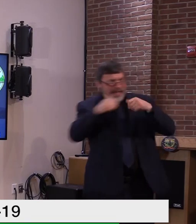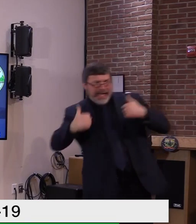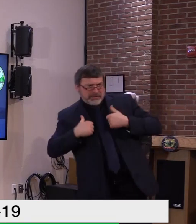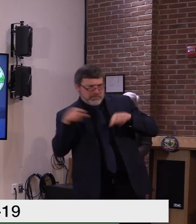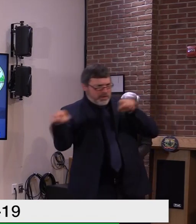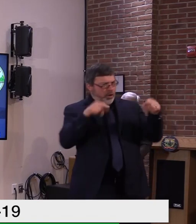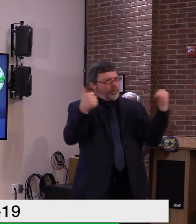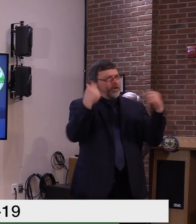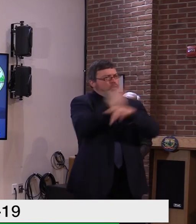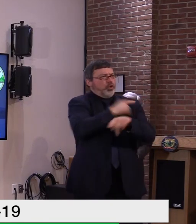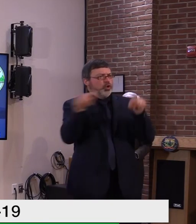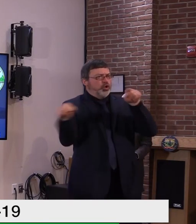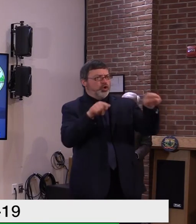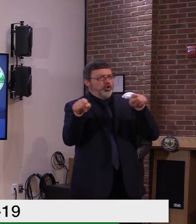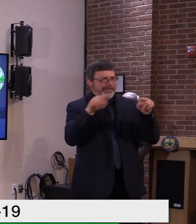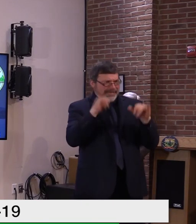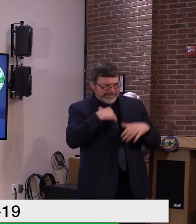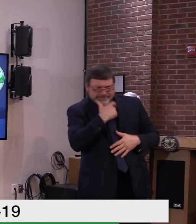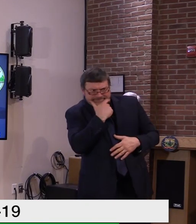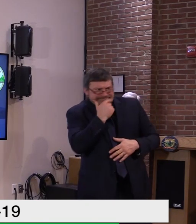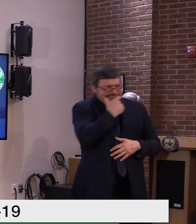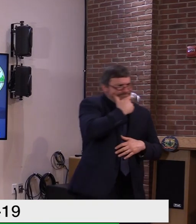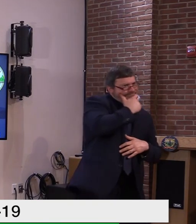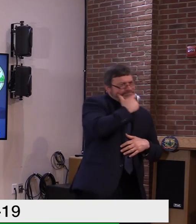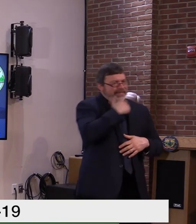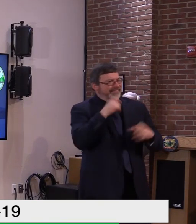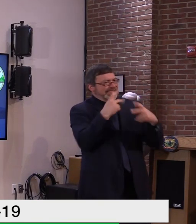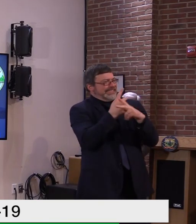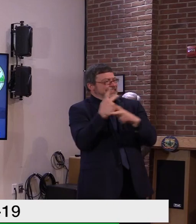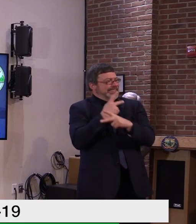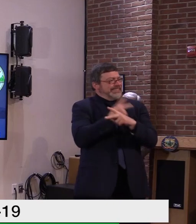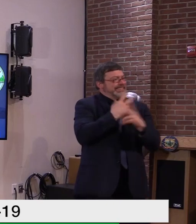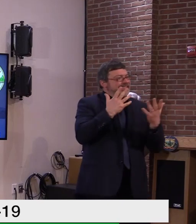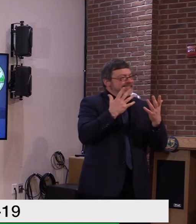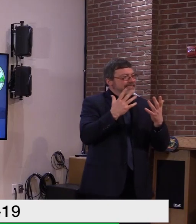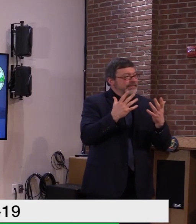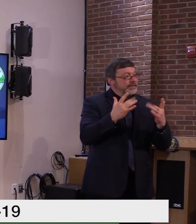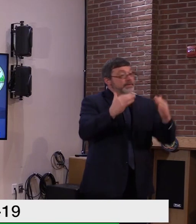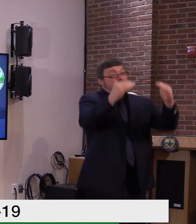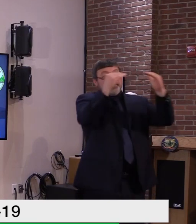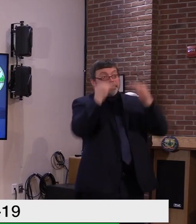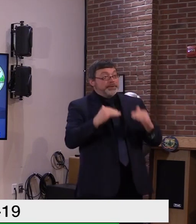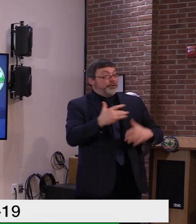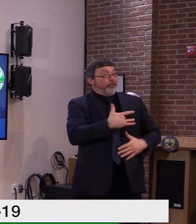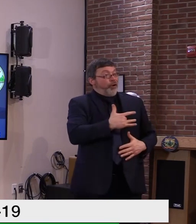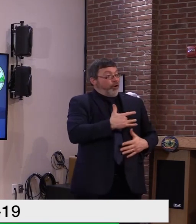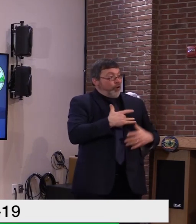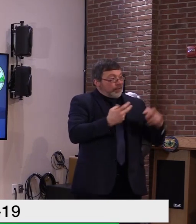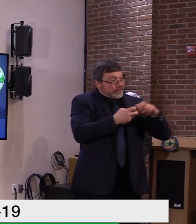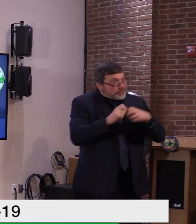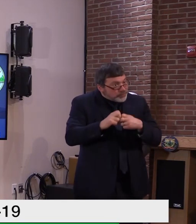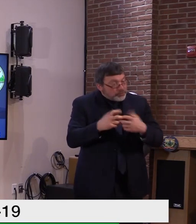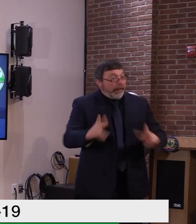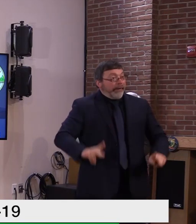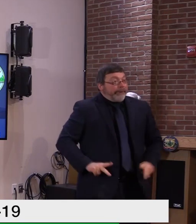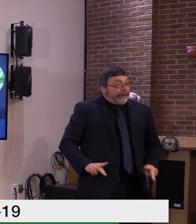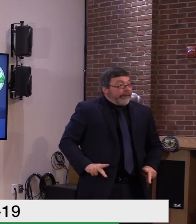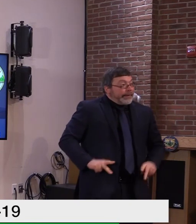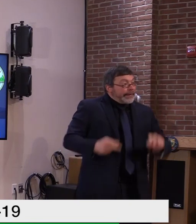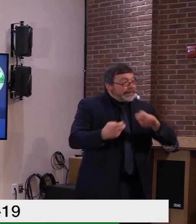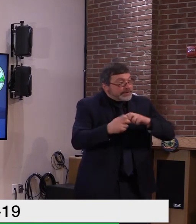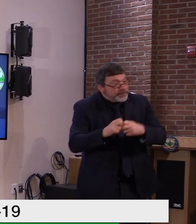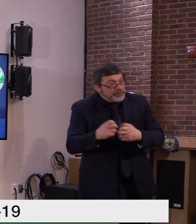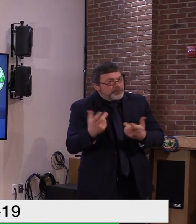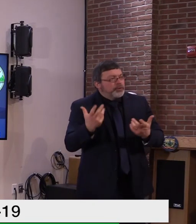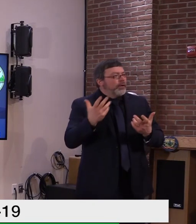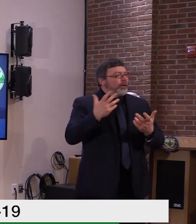like heart disease, like chronic kidney disease, and having a transplant and being on